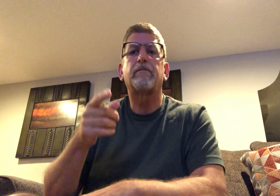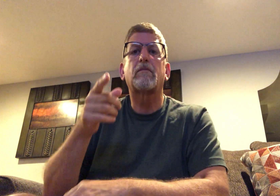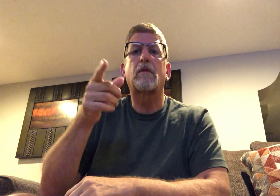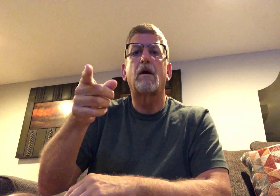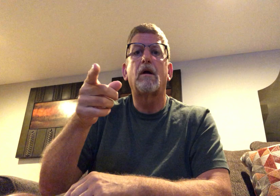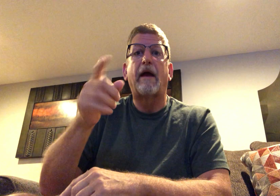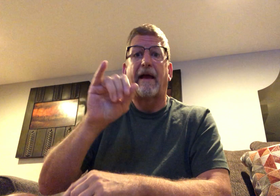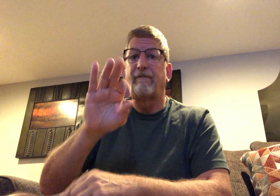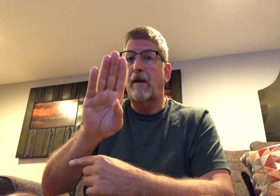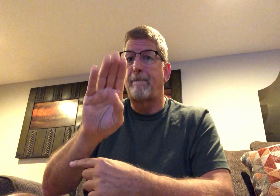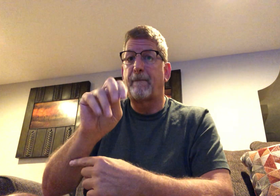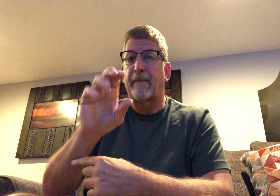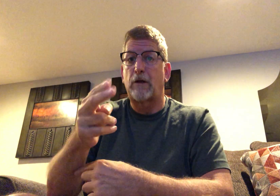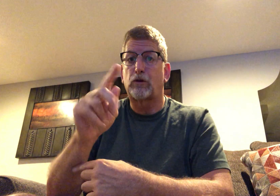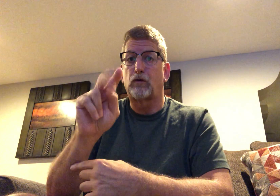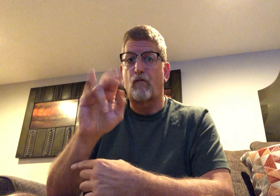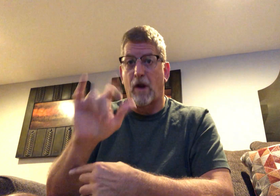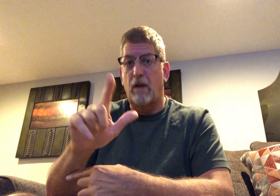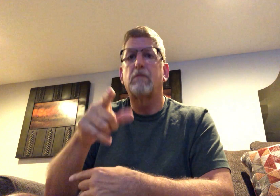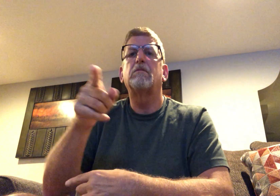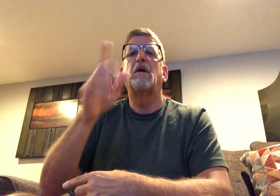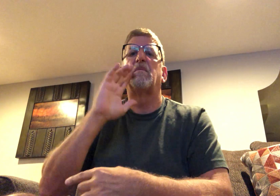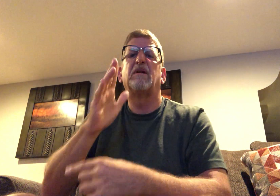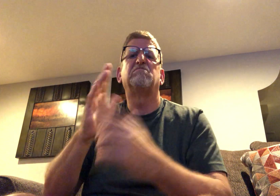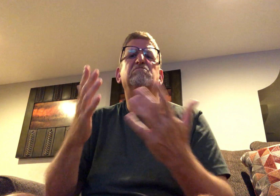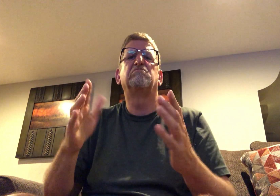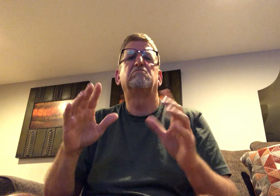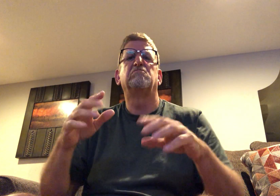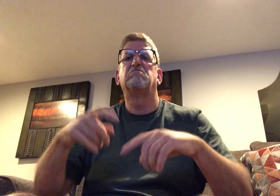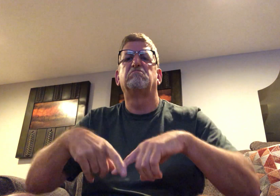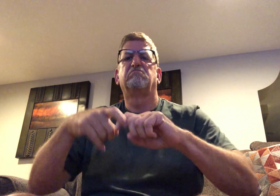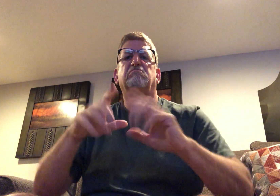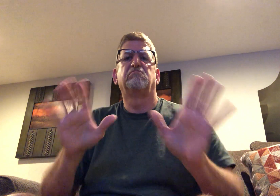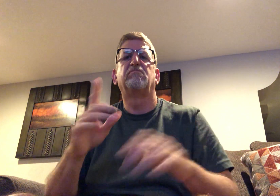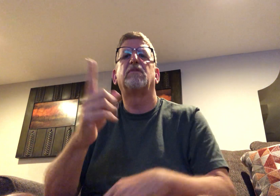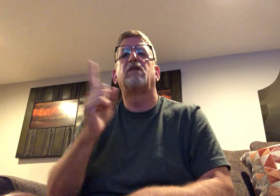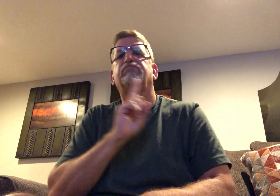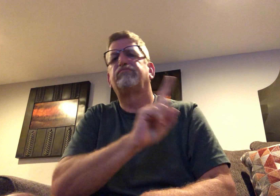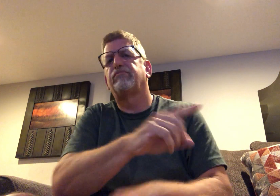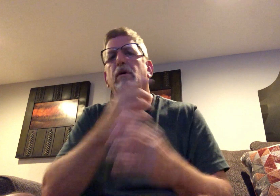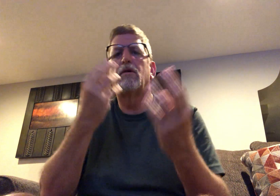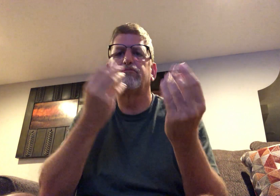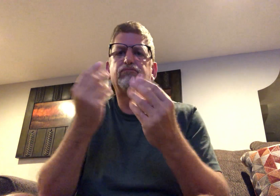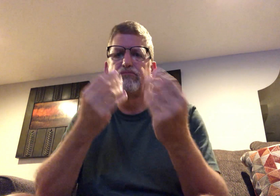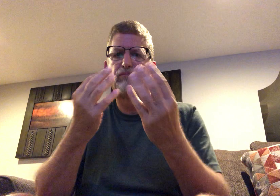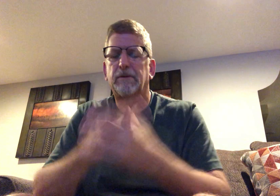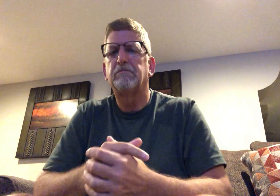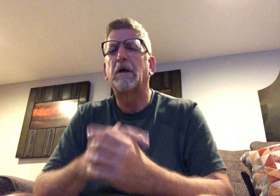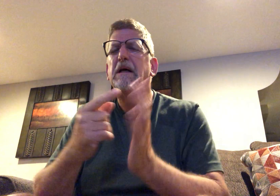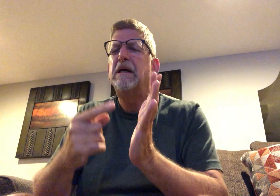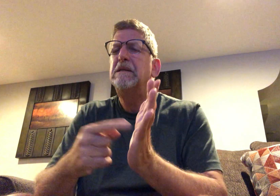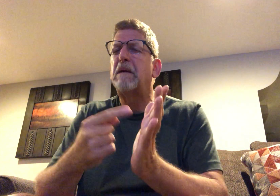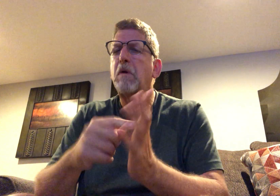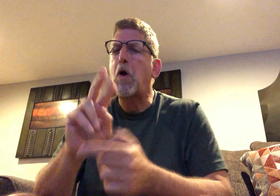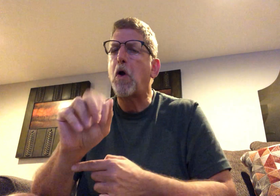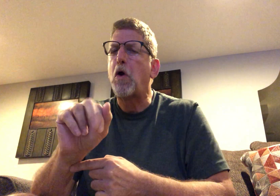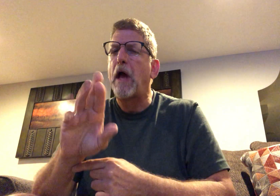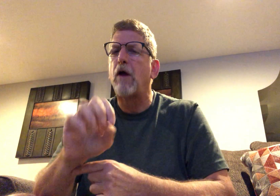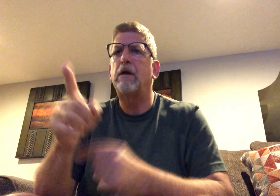middle tonight, the president's counselor, former mayor Rudy Giuliani. Good to have you on the show. Oh, I'm glad I'm on tonight because what you